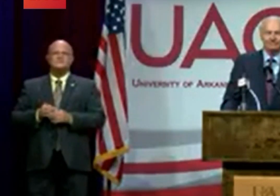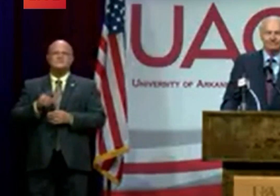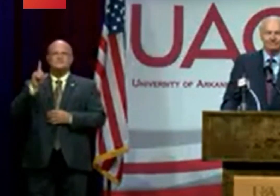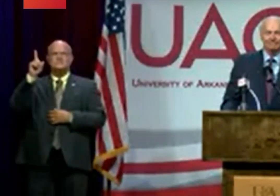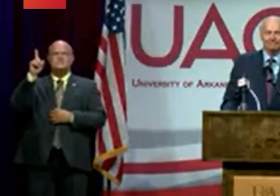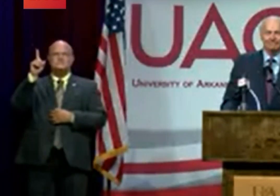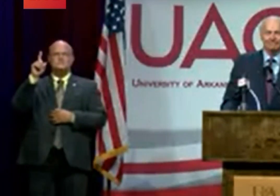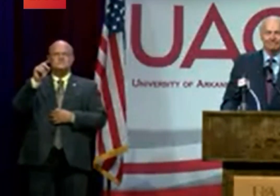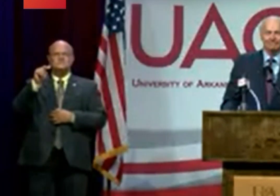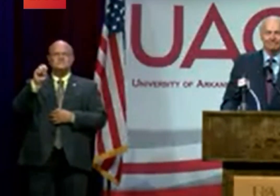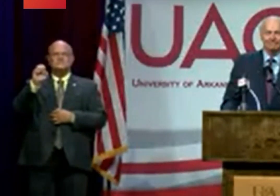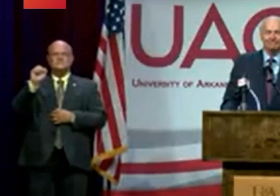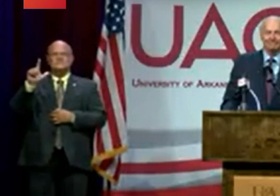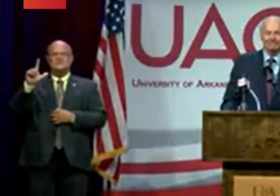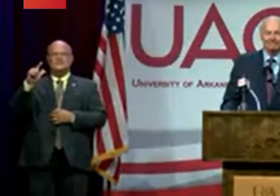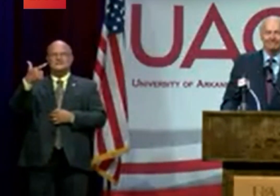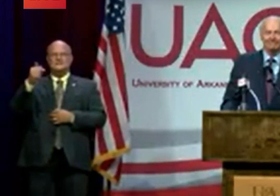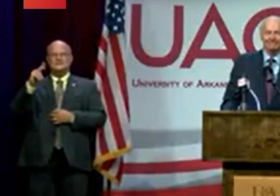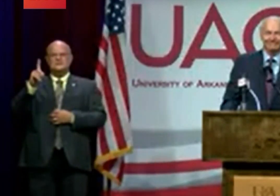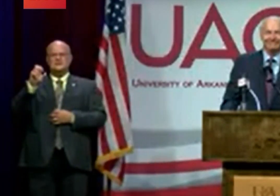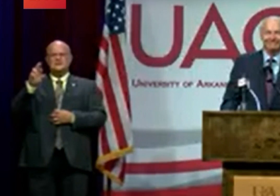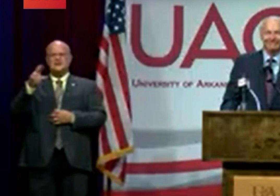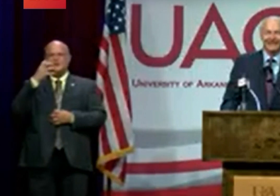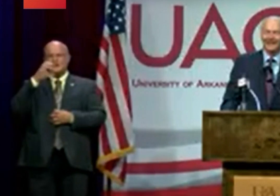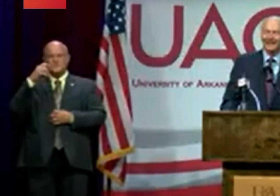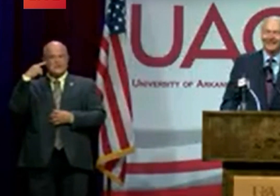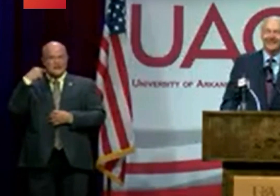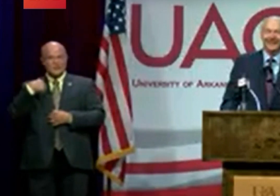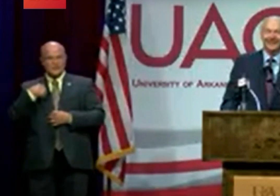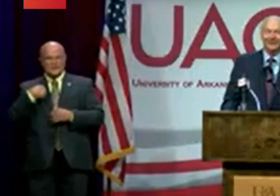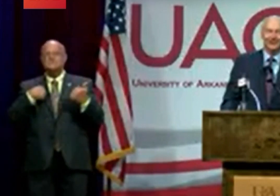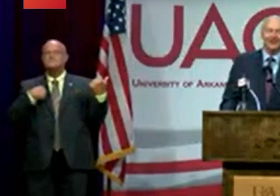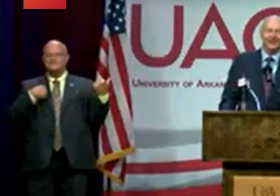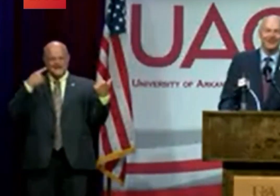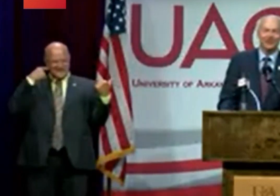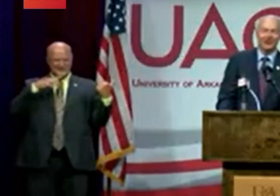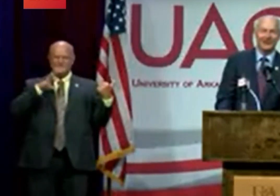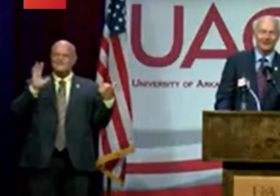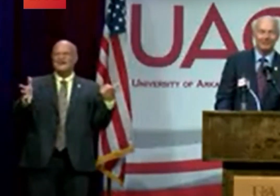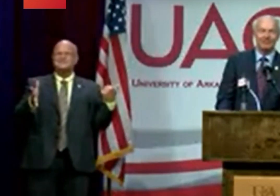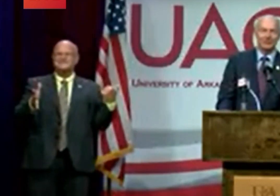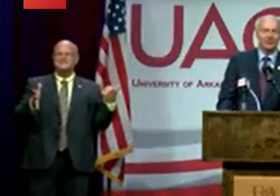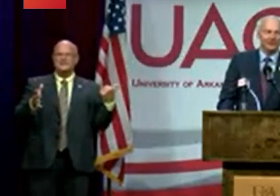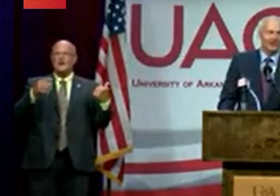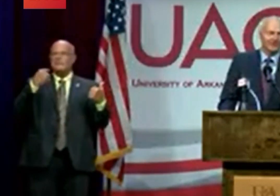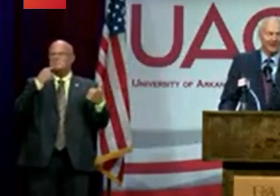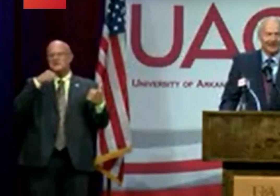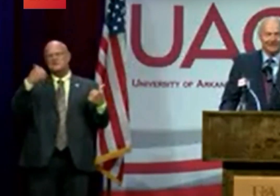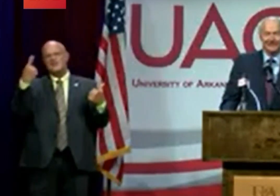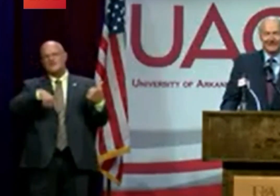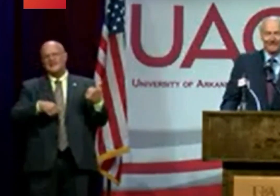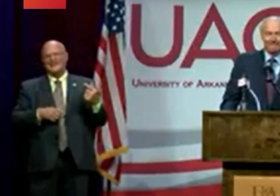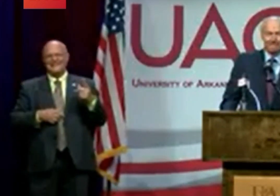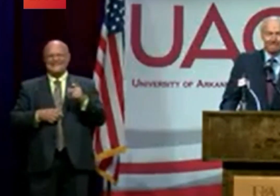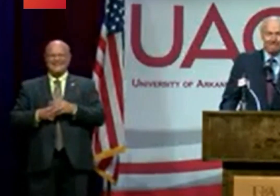Good afternoon, Governor. It's Neil Gladner in Hot Springs. Can you hear me okay? Neil, I can hear you great, and we missed you the other